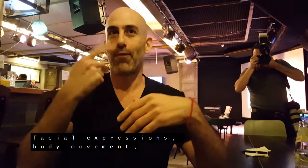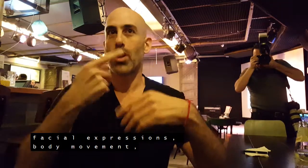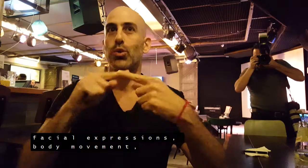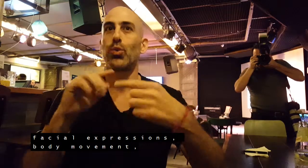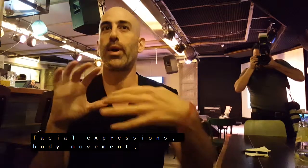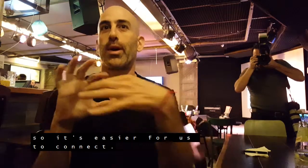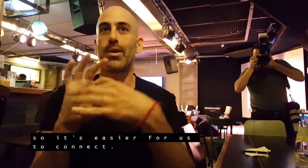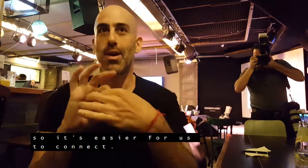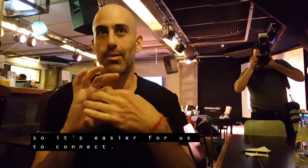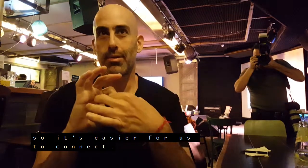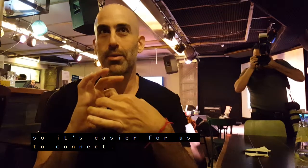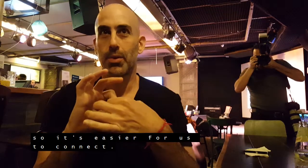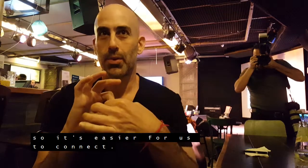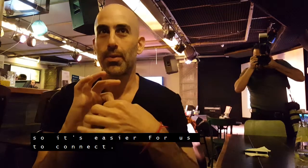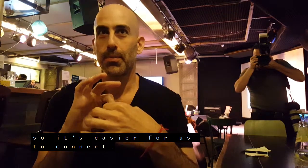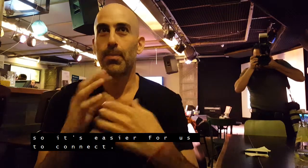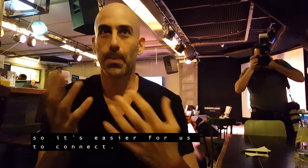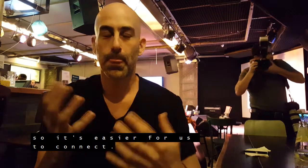it's easier for us to connect.